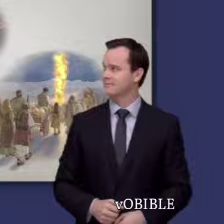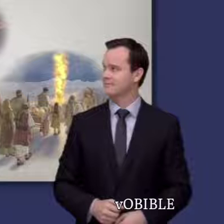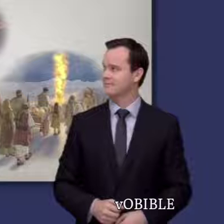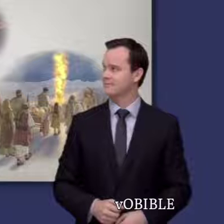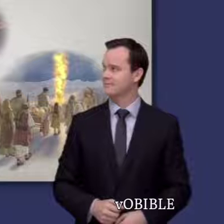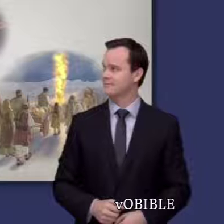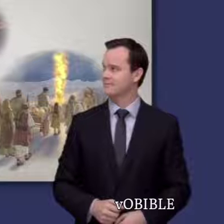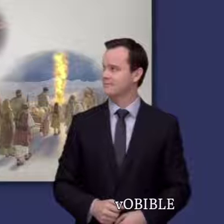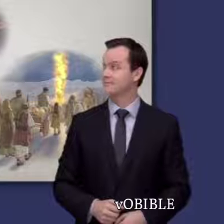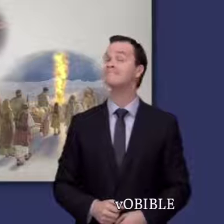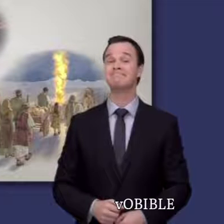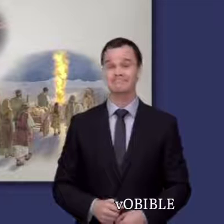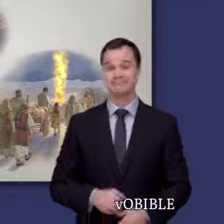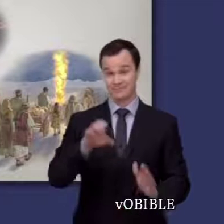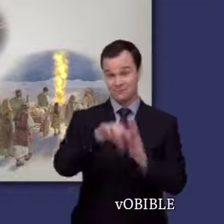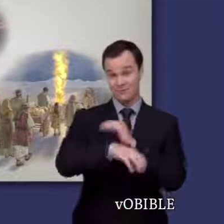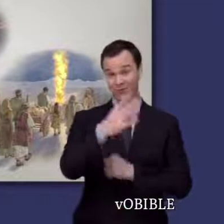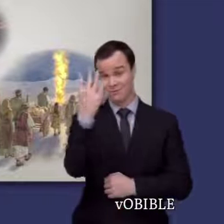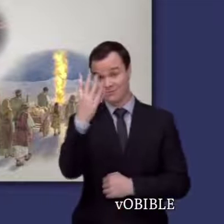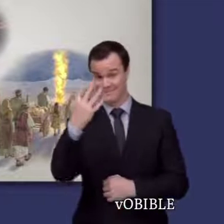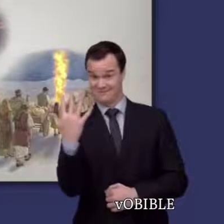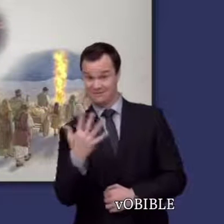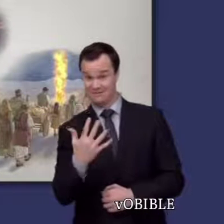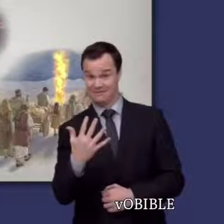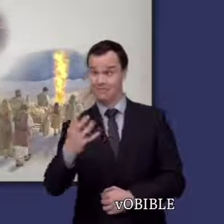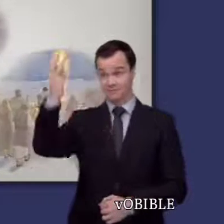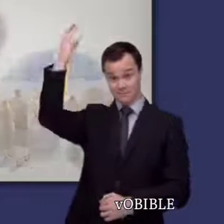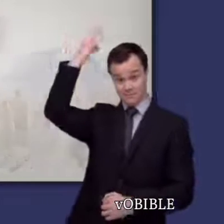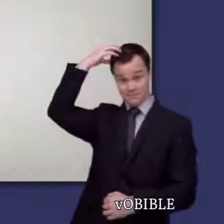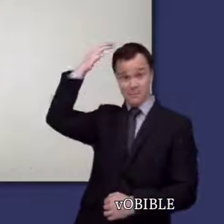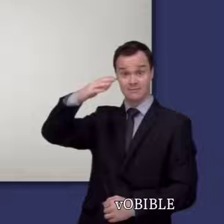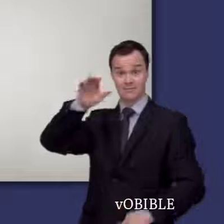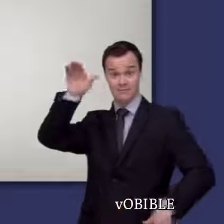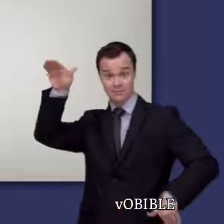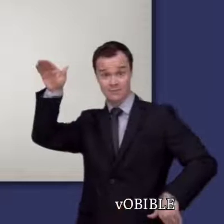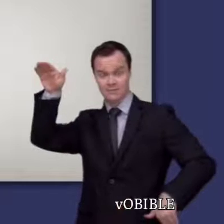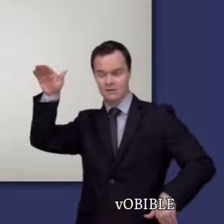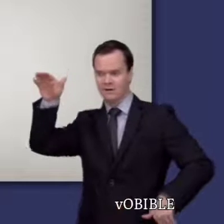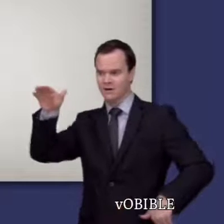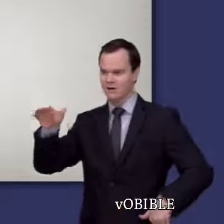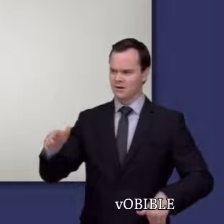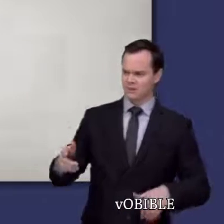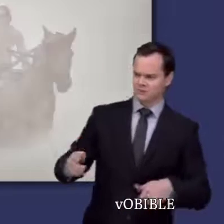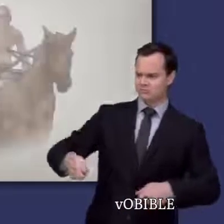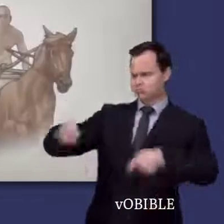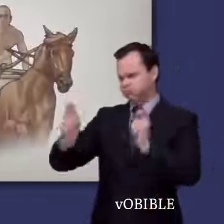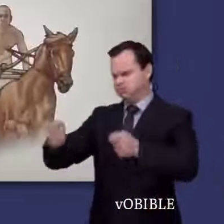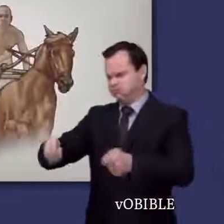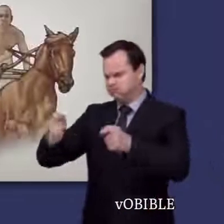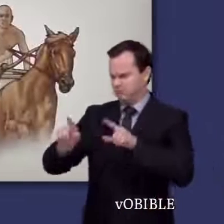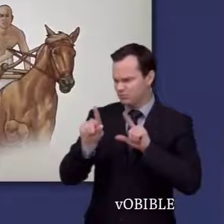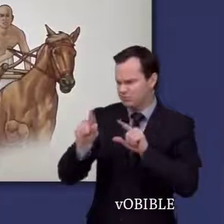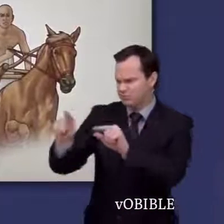fire by night, Jehovah leads his people to freedom. In chapters 14 and 15,